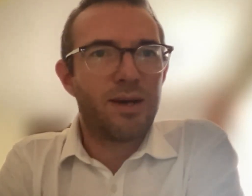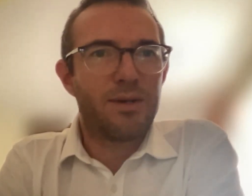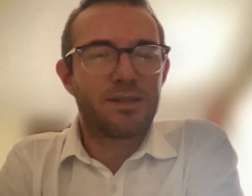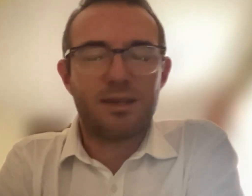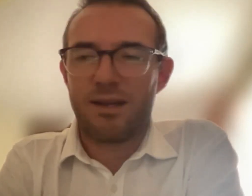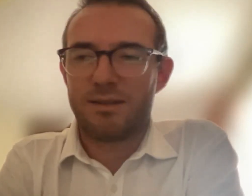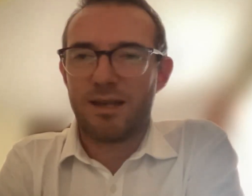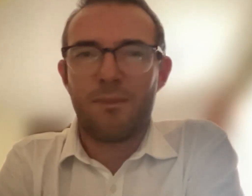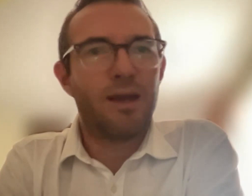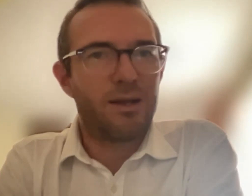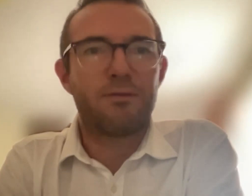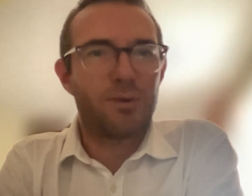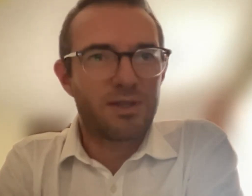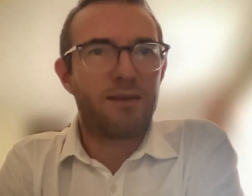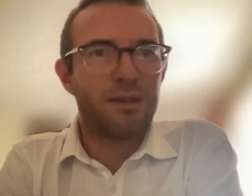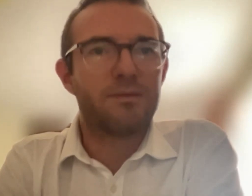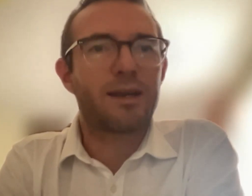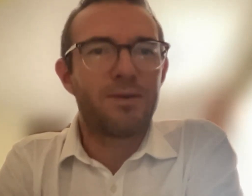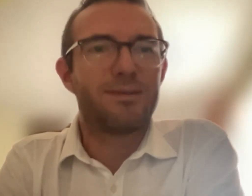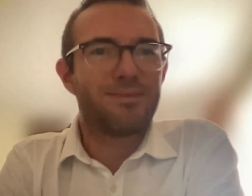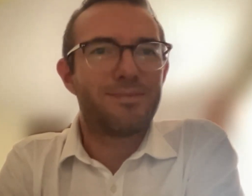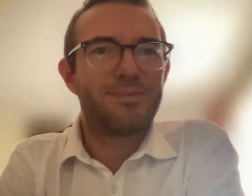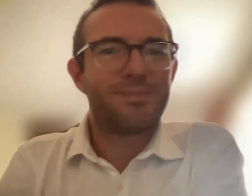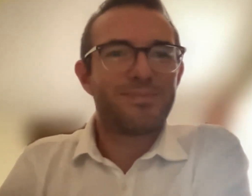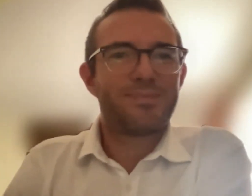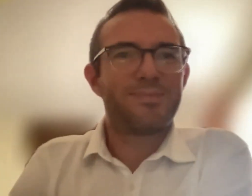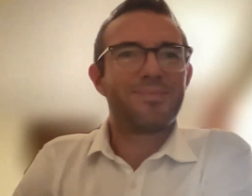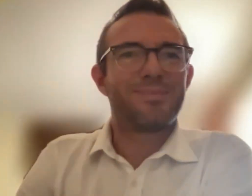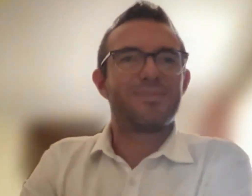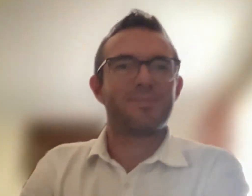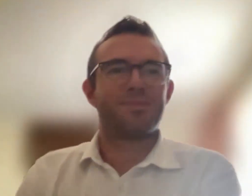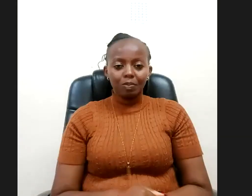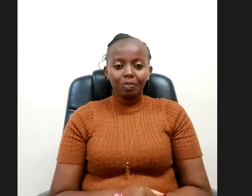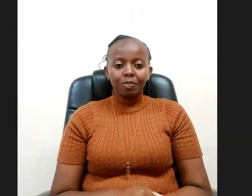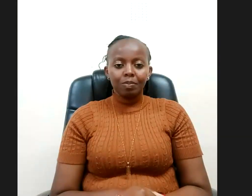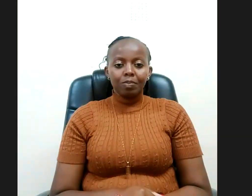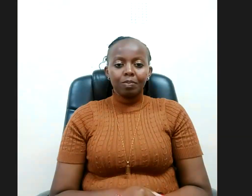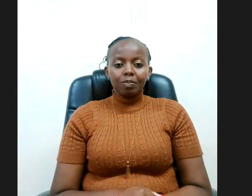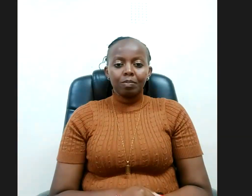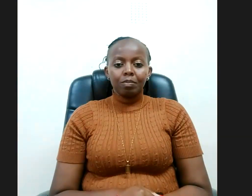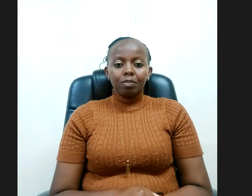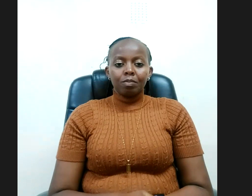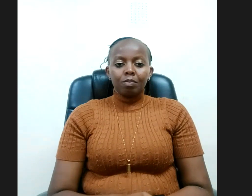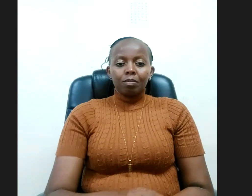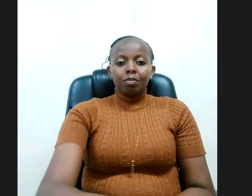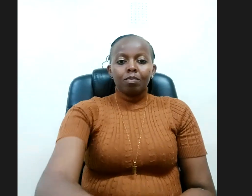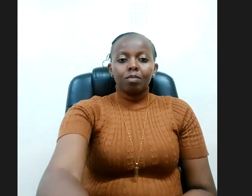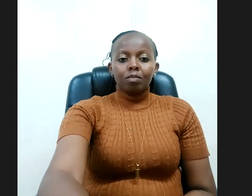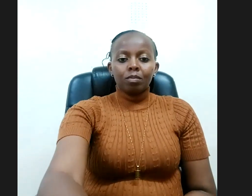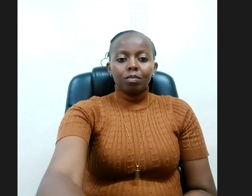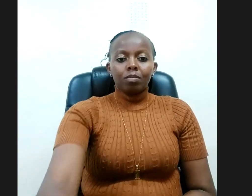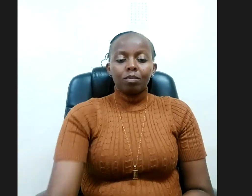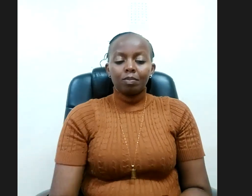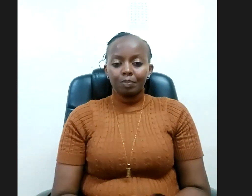kind of 2 hours, and yeah, looking forward to the afternoon. Thank you. Thank you, Ben. Can you hear me all